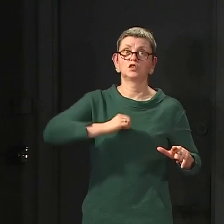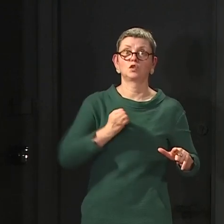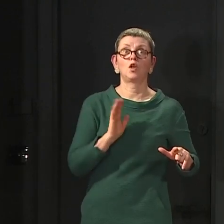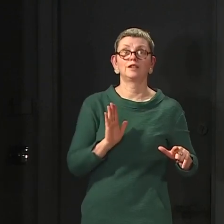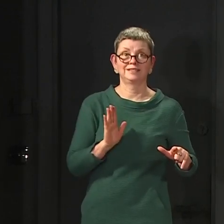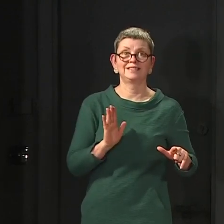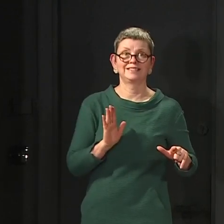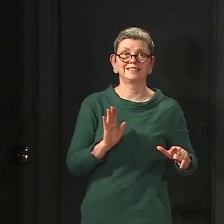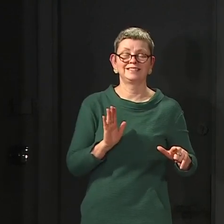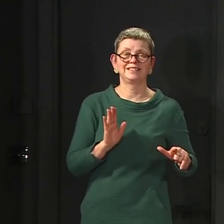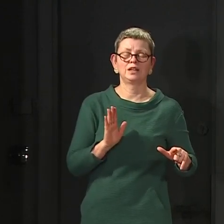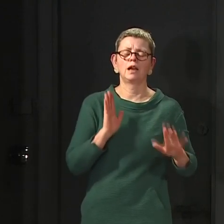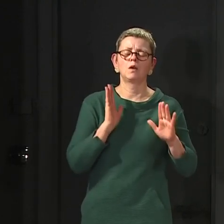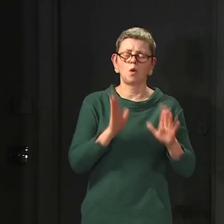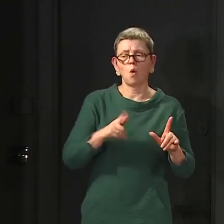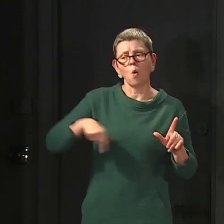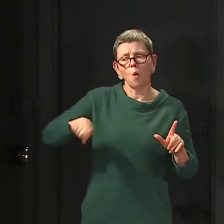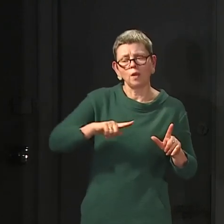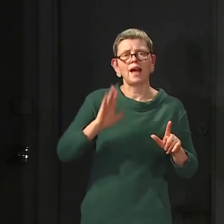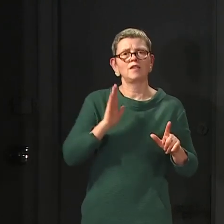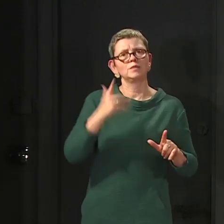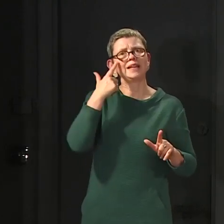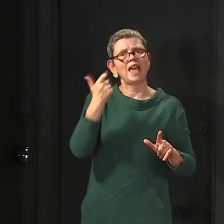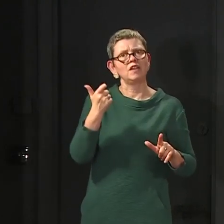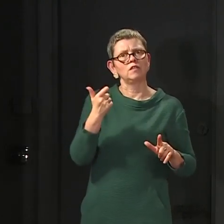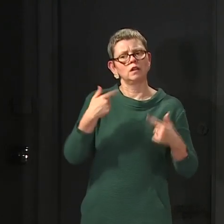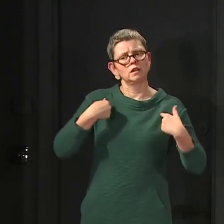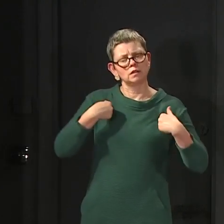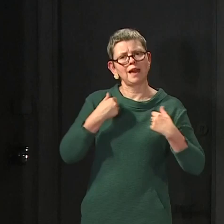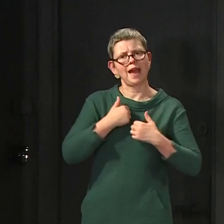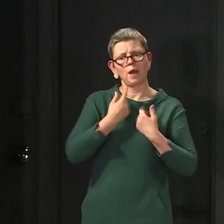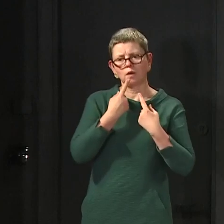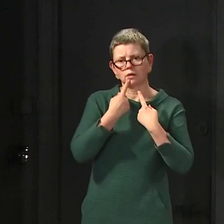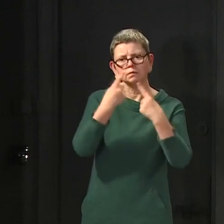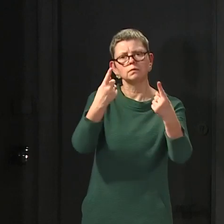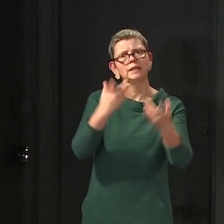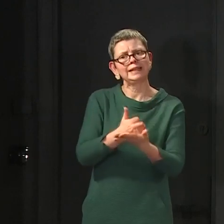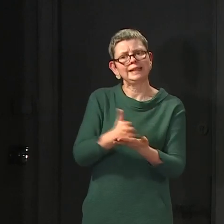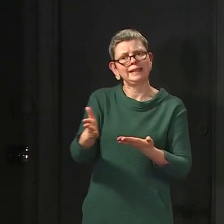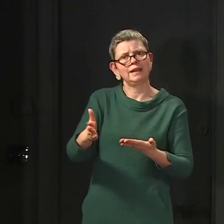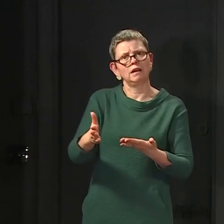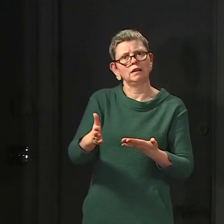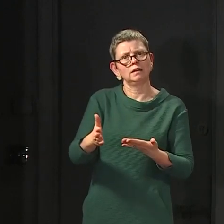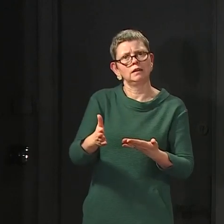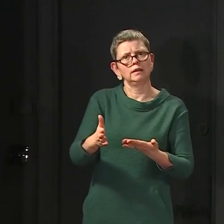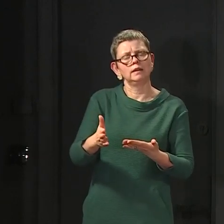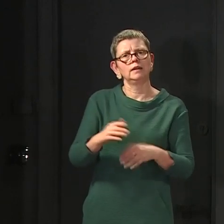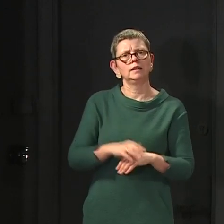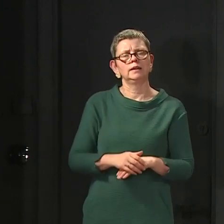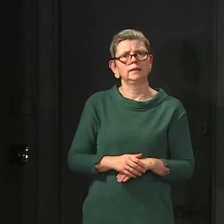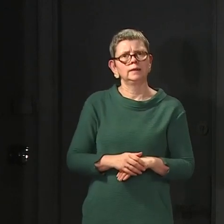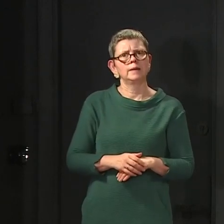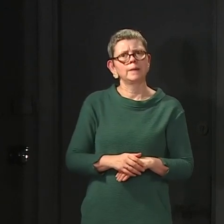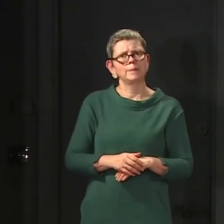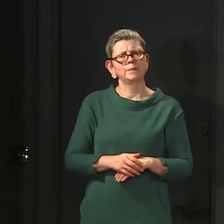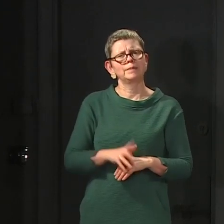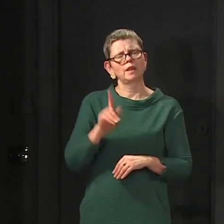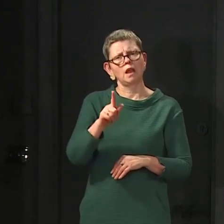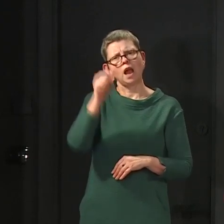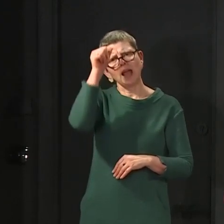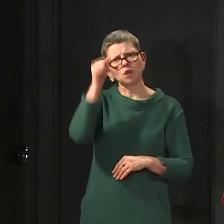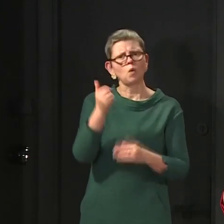have to take care to make sure that we are clear about that. And, you know, mixed messaging here is not inevitable. Many people I know